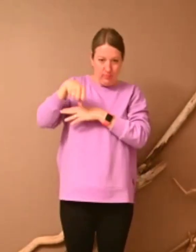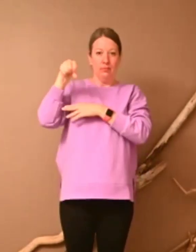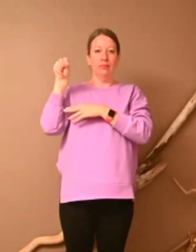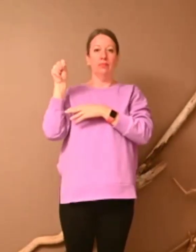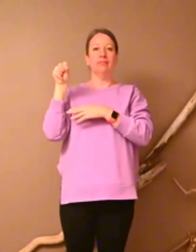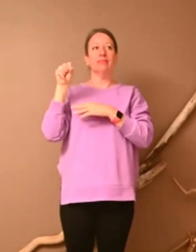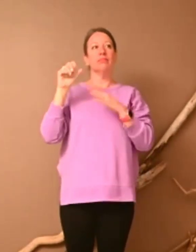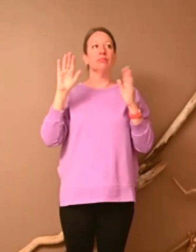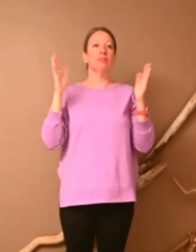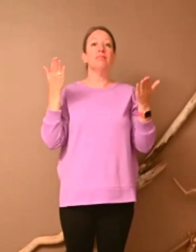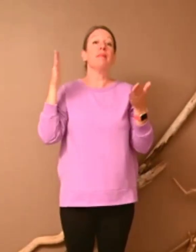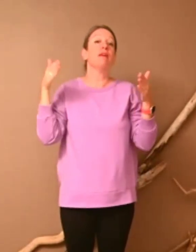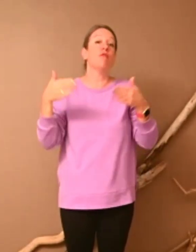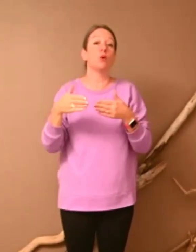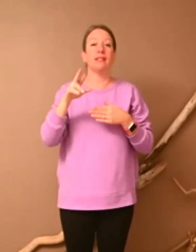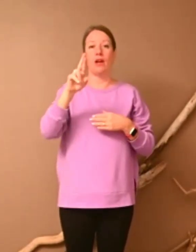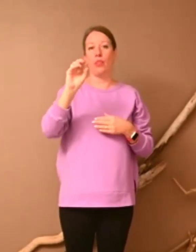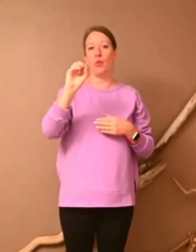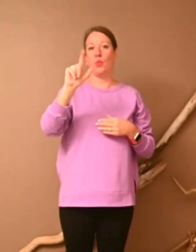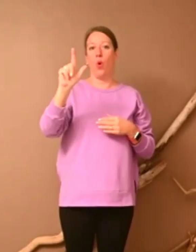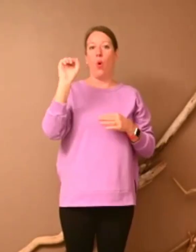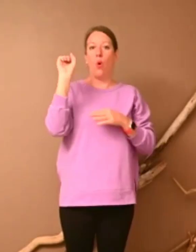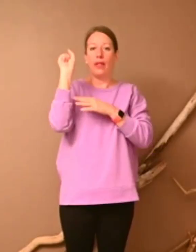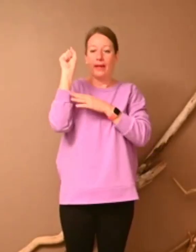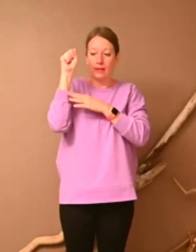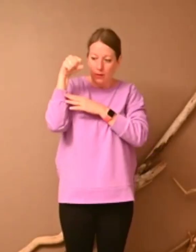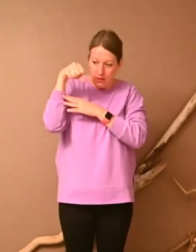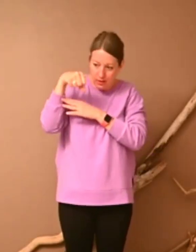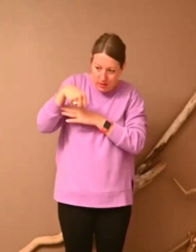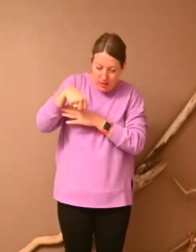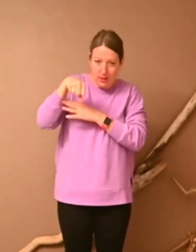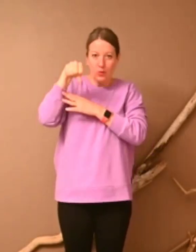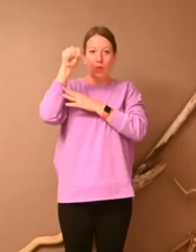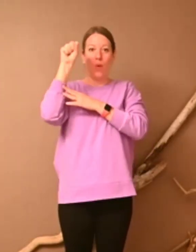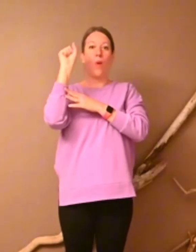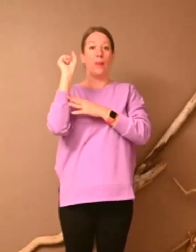So maybe some sort of fold and rolling back up out of it.